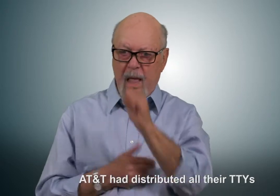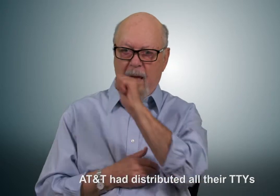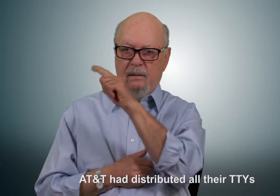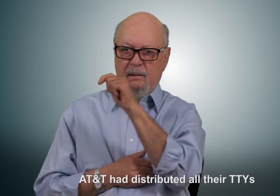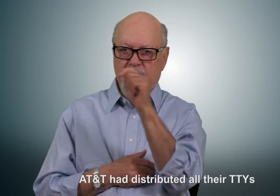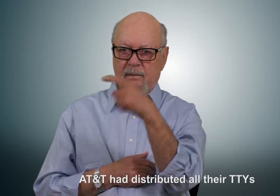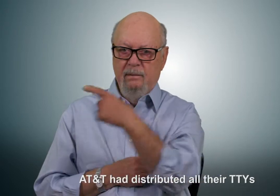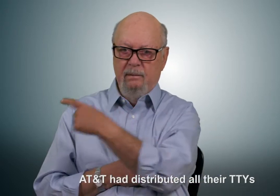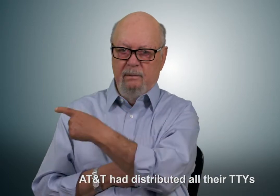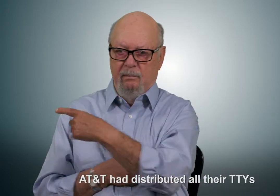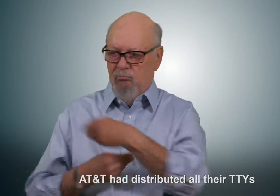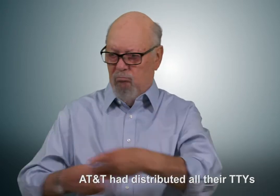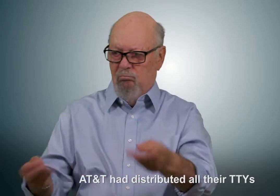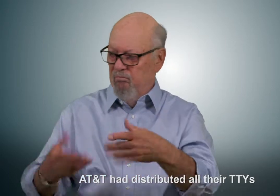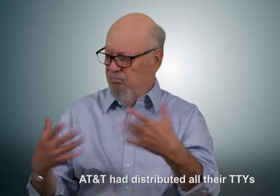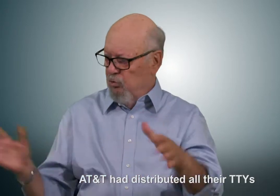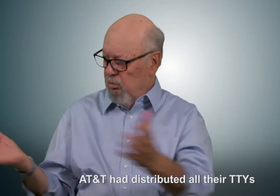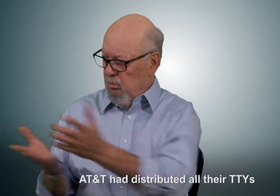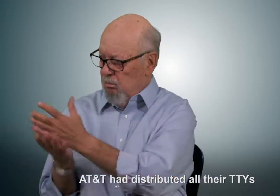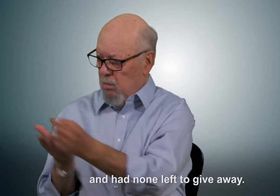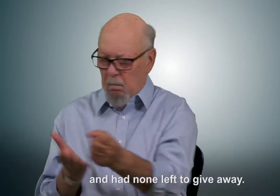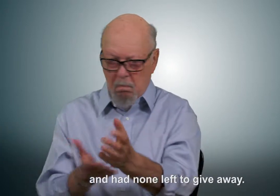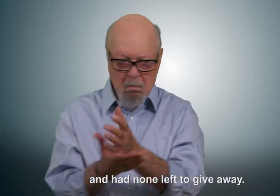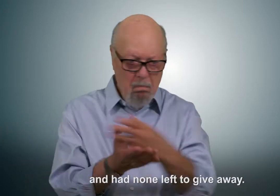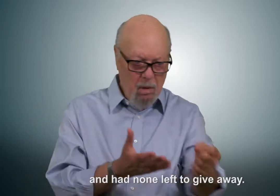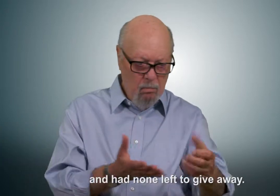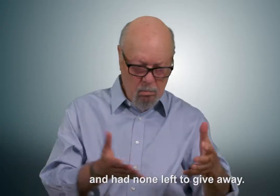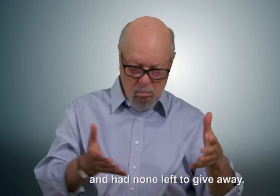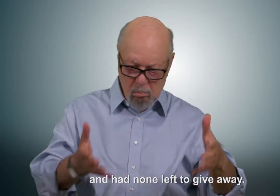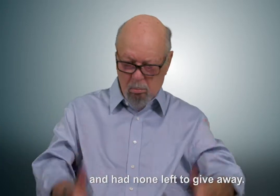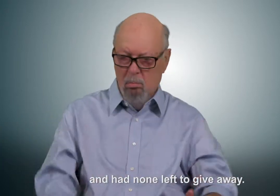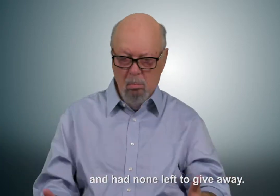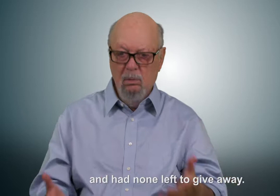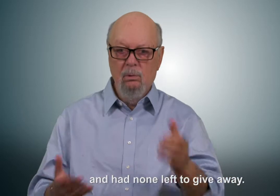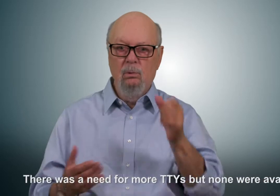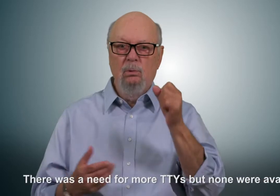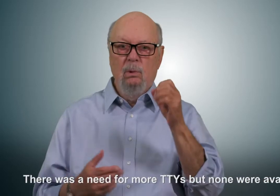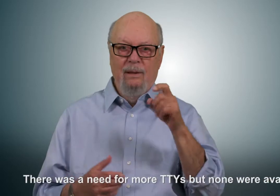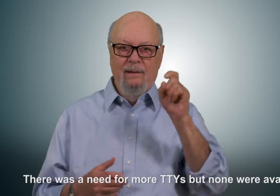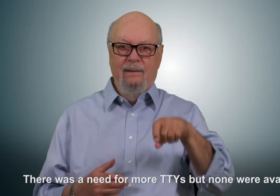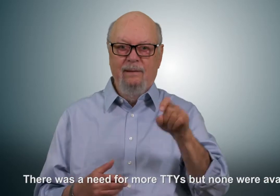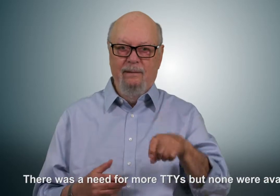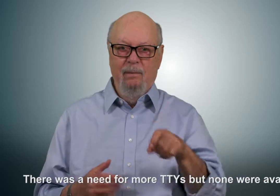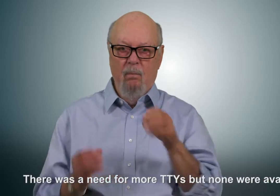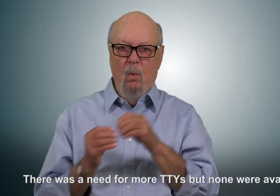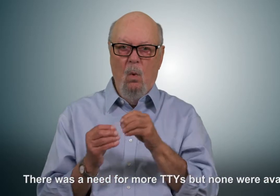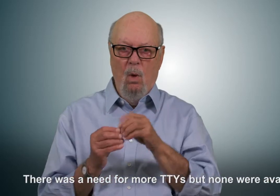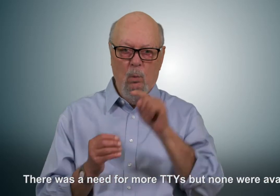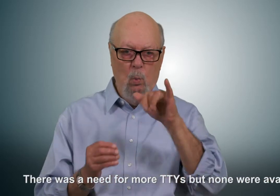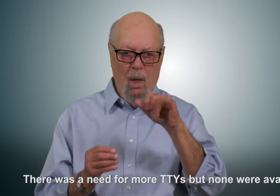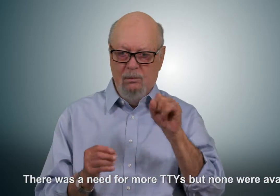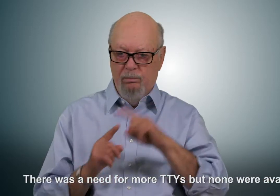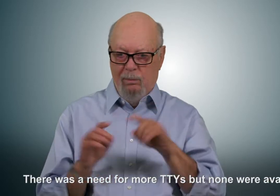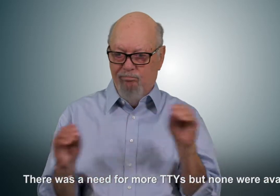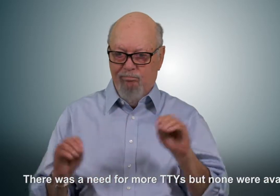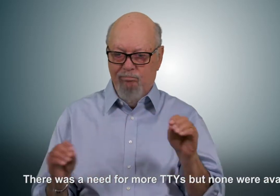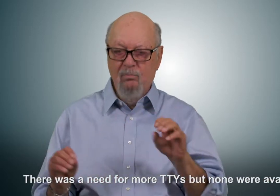&T had distributed all their TTYs and had none left to give away. There was a need for more TTYs, but none were available.